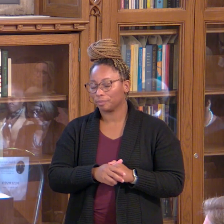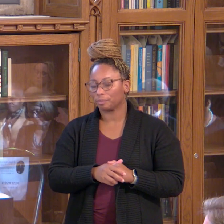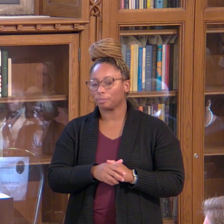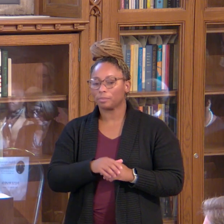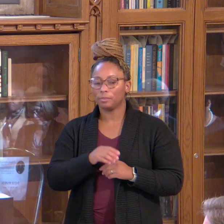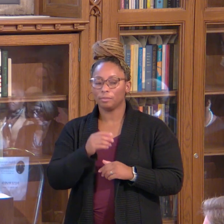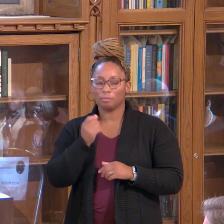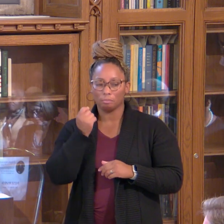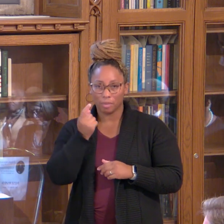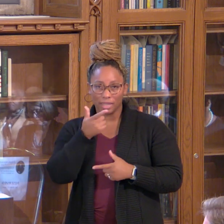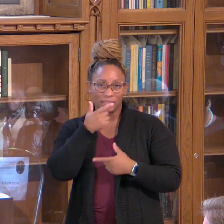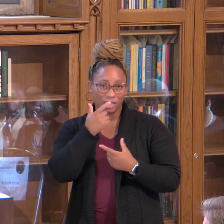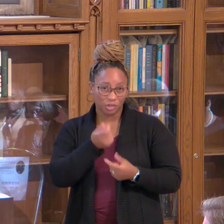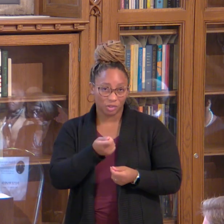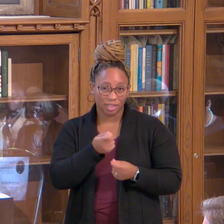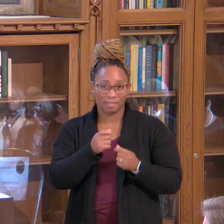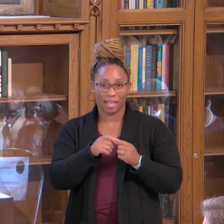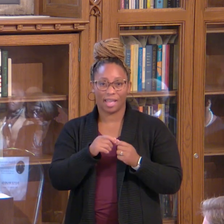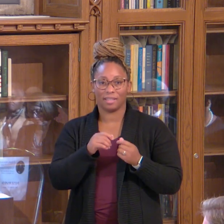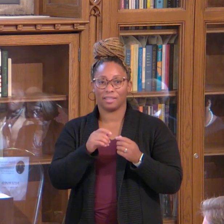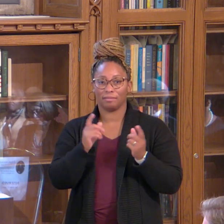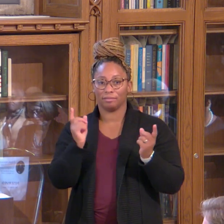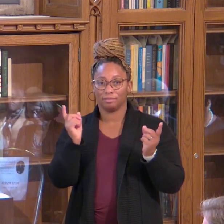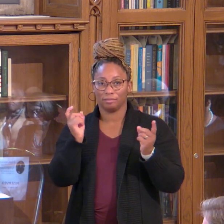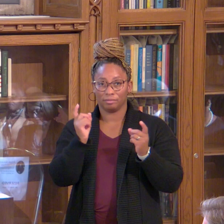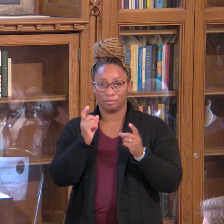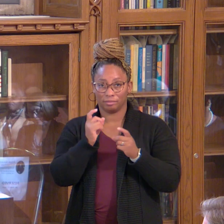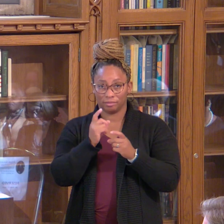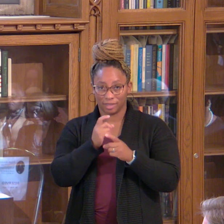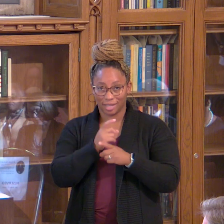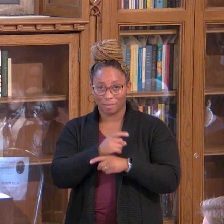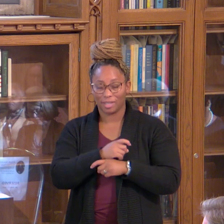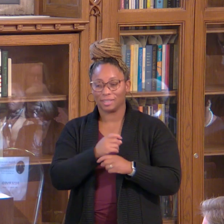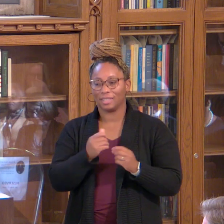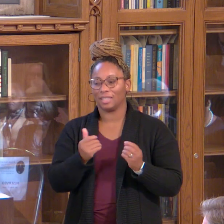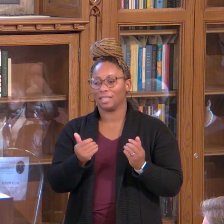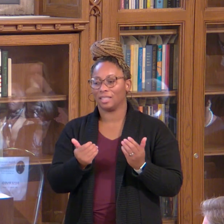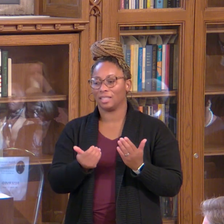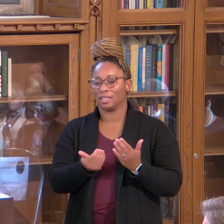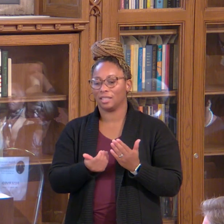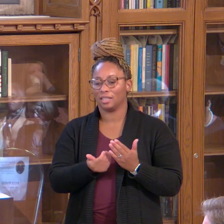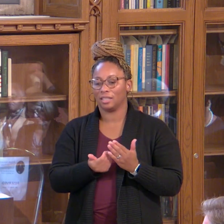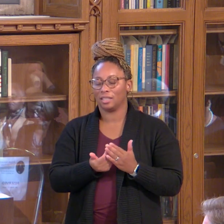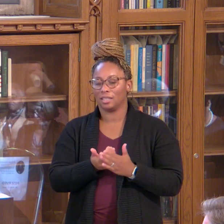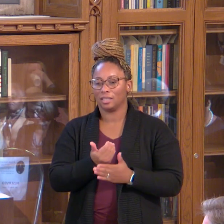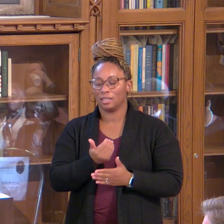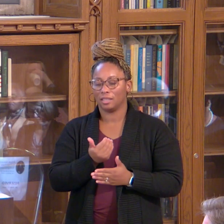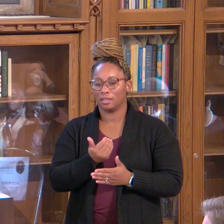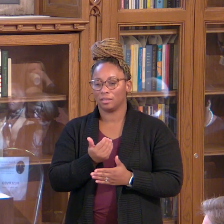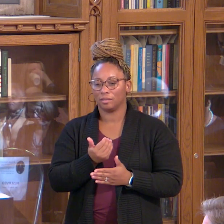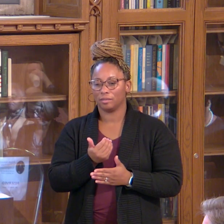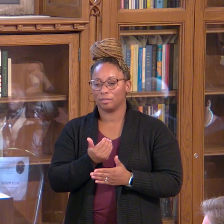interesting that this growing complexity this magnitude of this new um